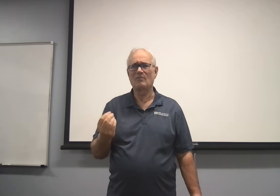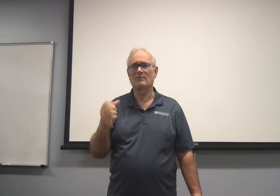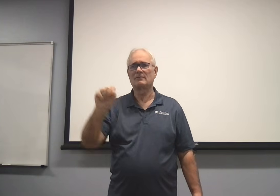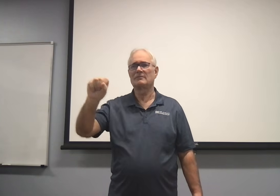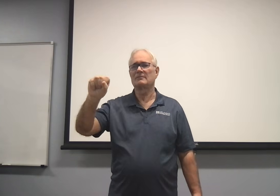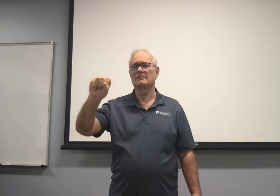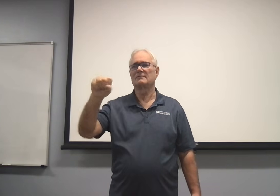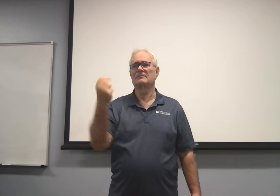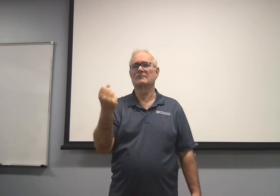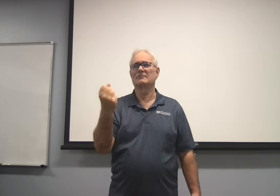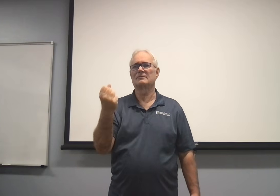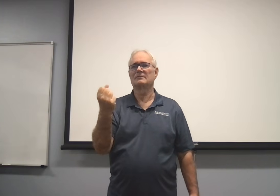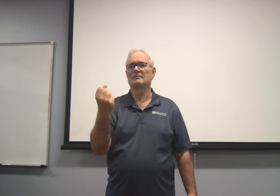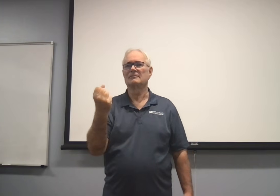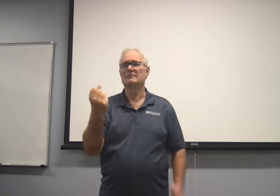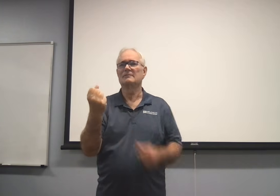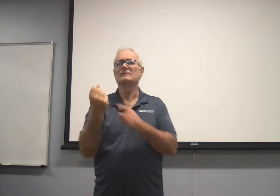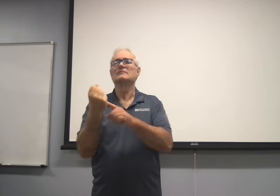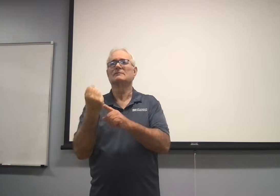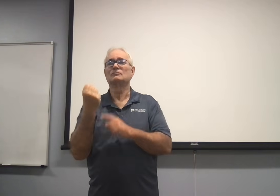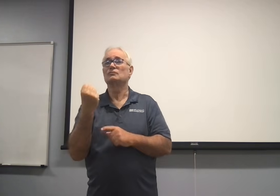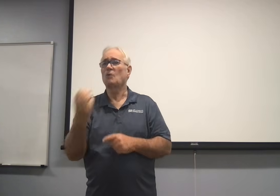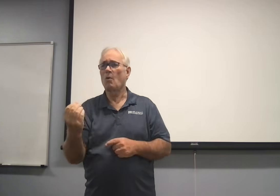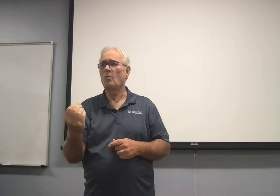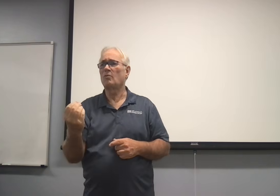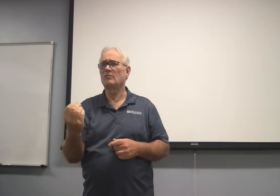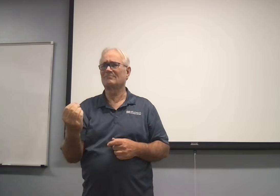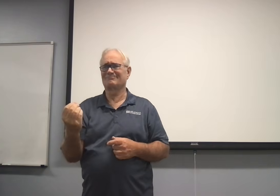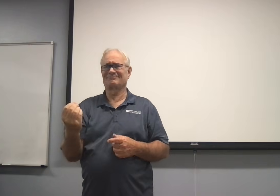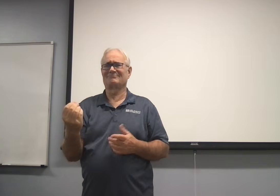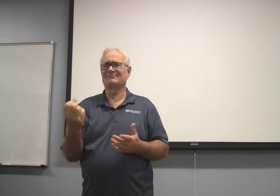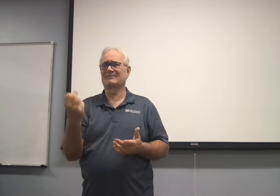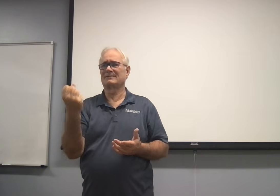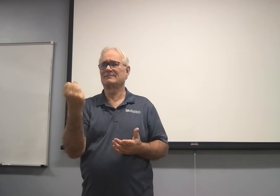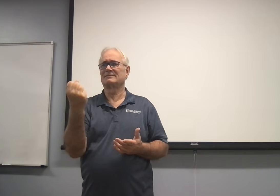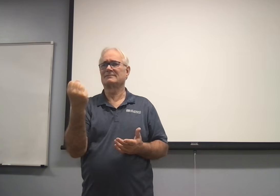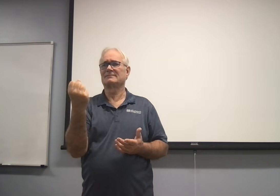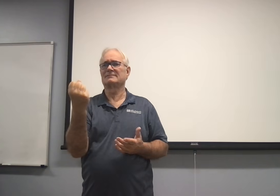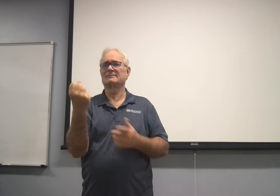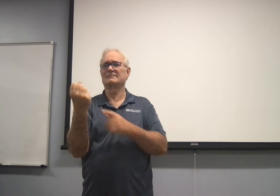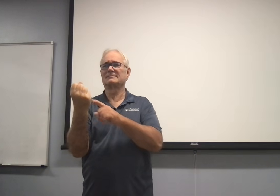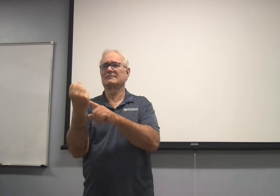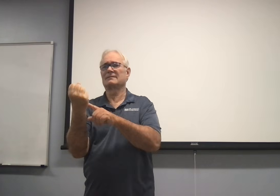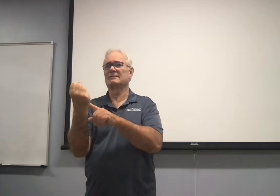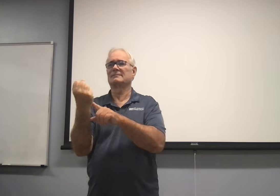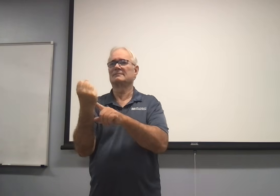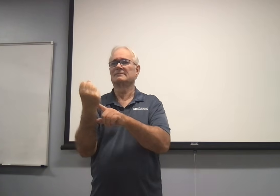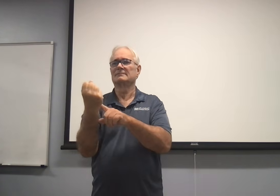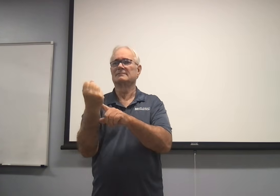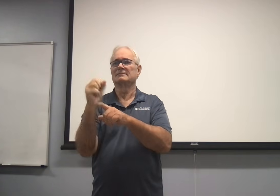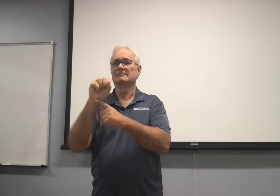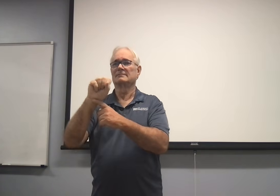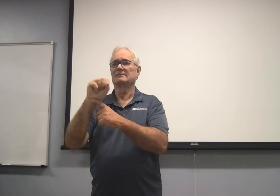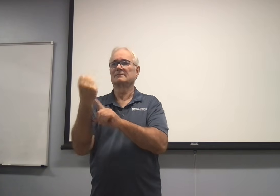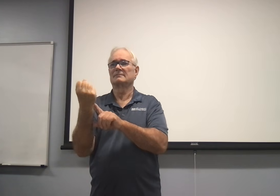you. So that way it's like so. That way you can add a little bit to it. And make sure your face matches